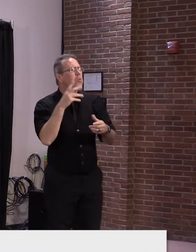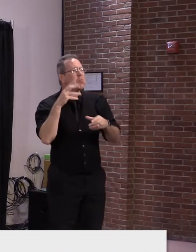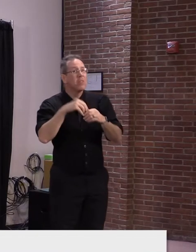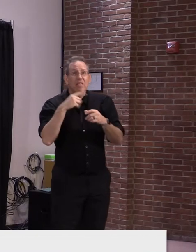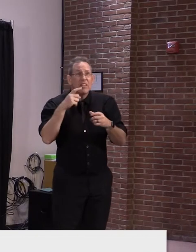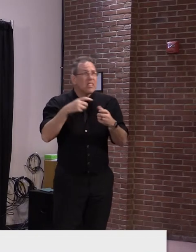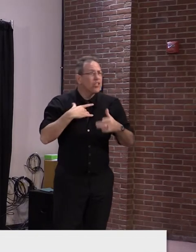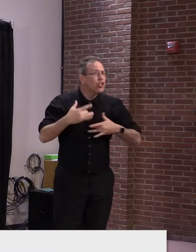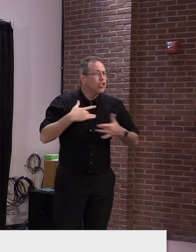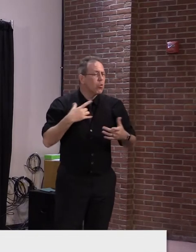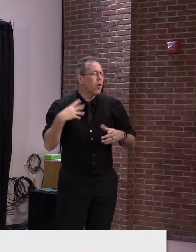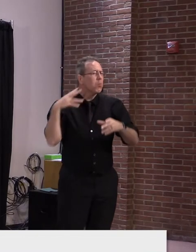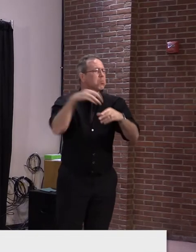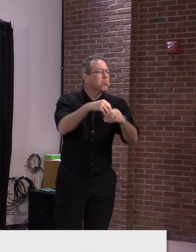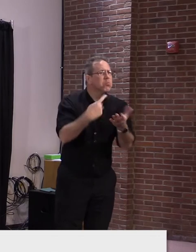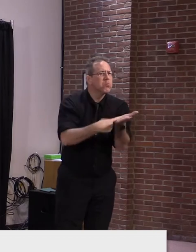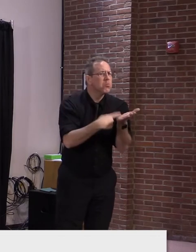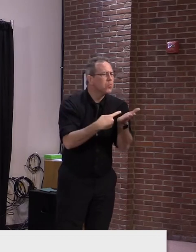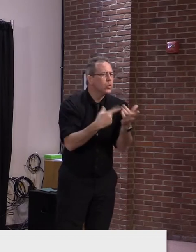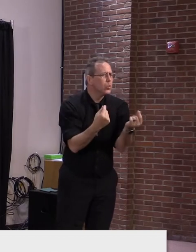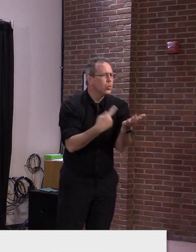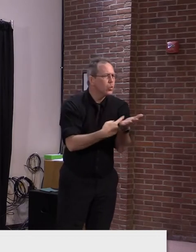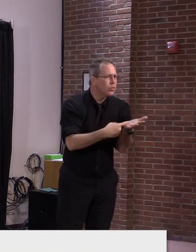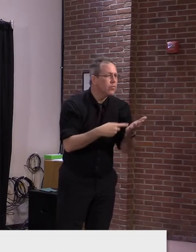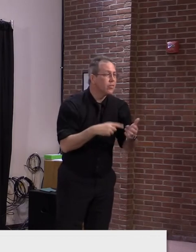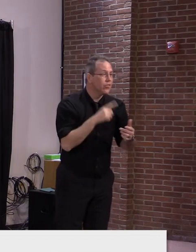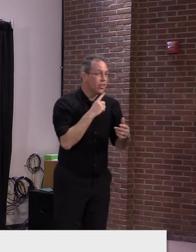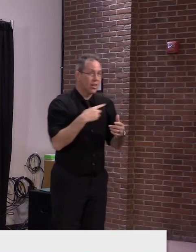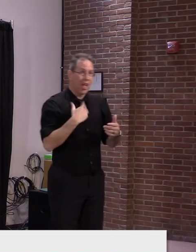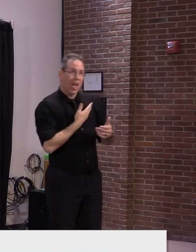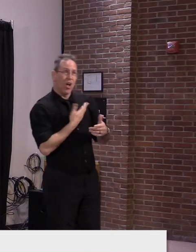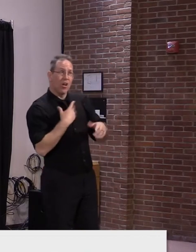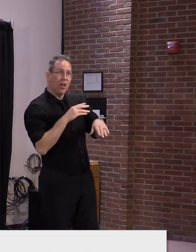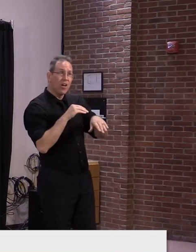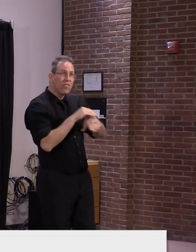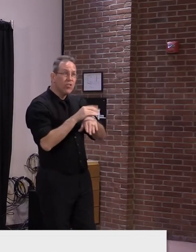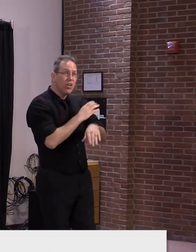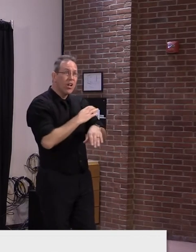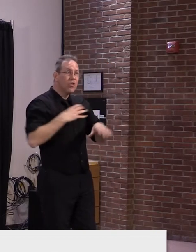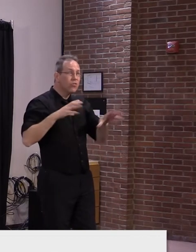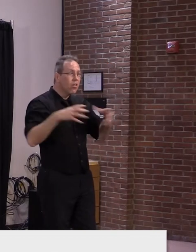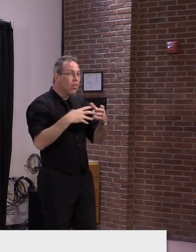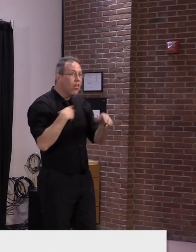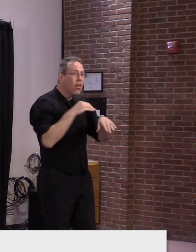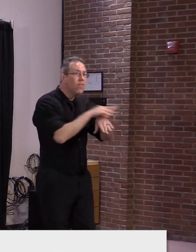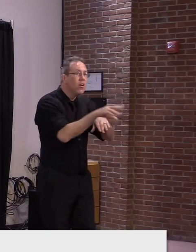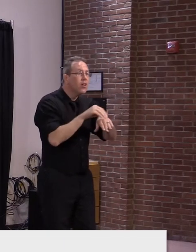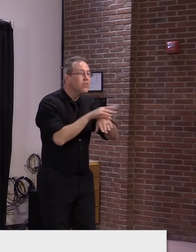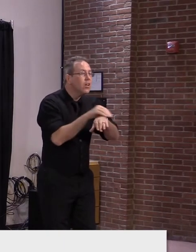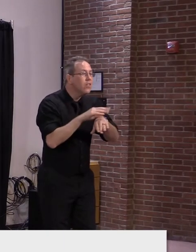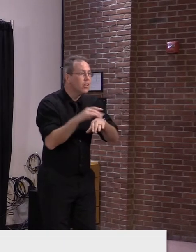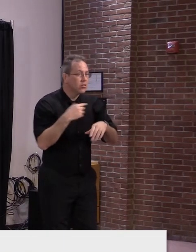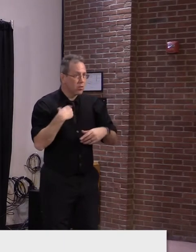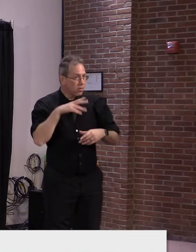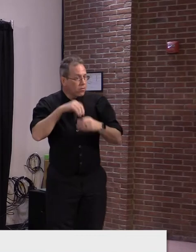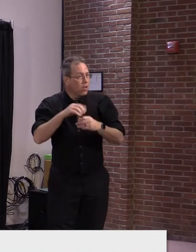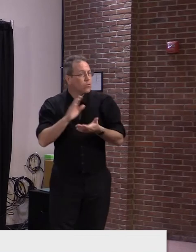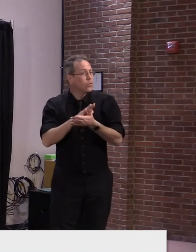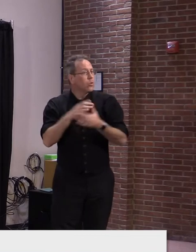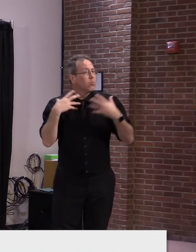will provide advice, as per their title, to myself as Commissioner of Health and to the Department of